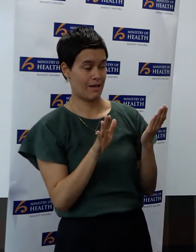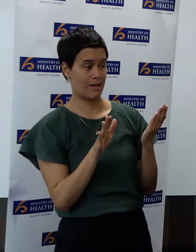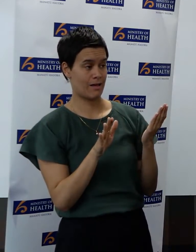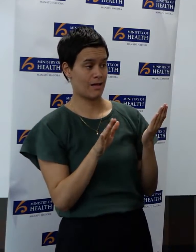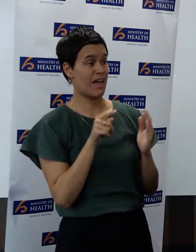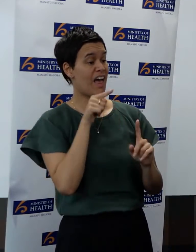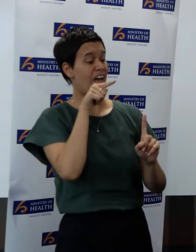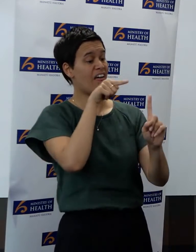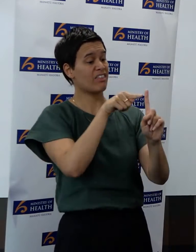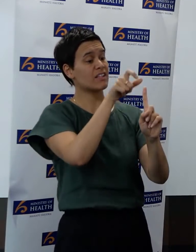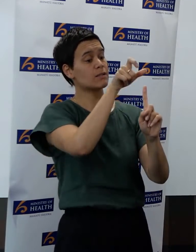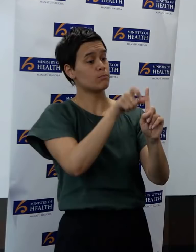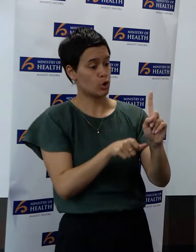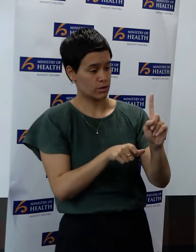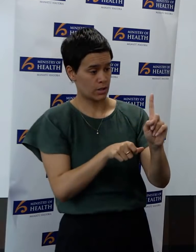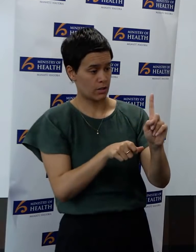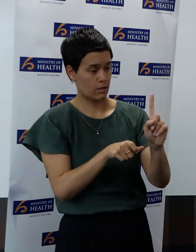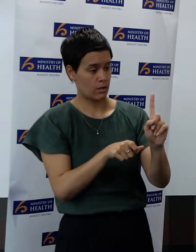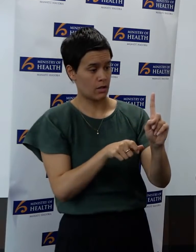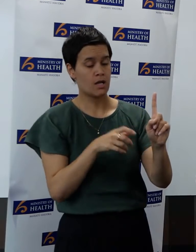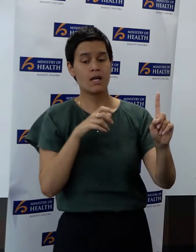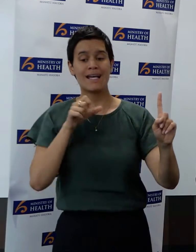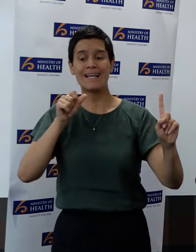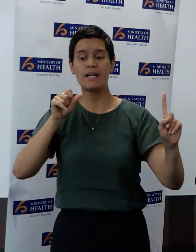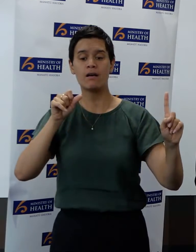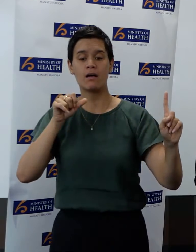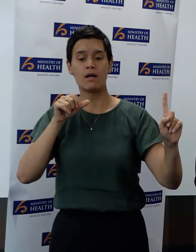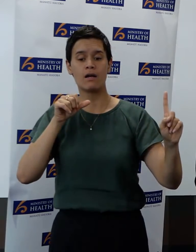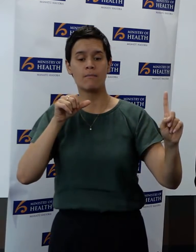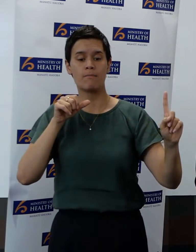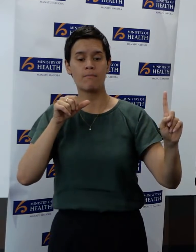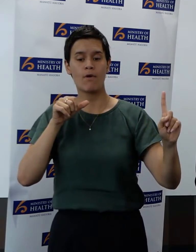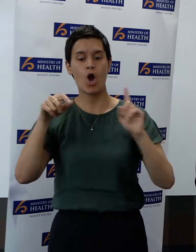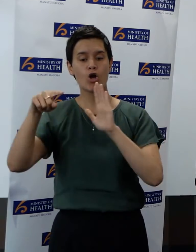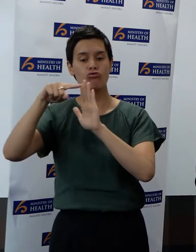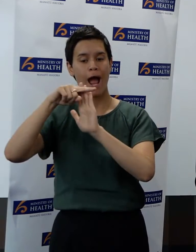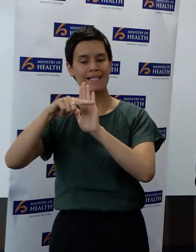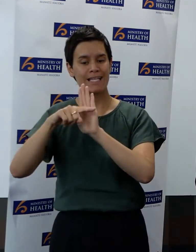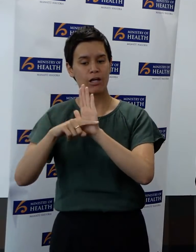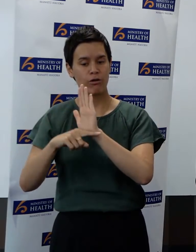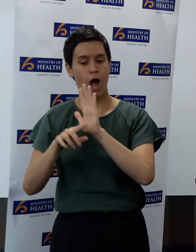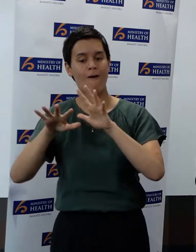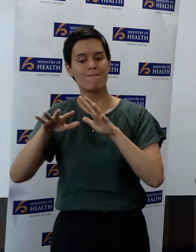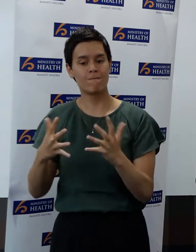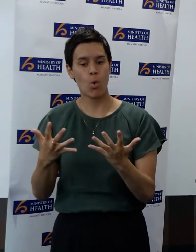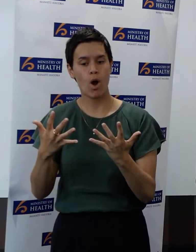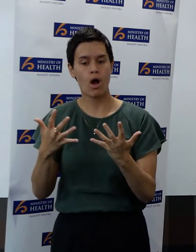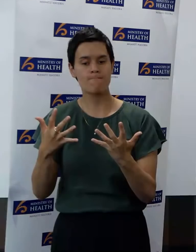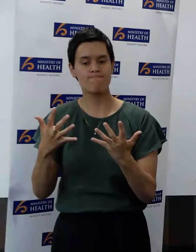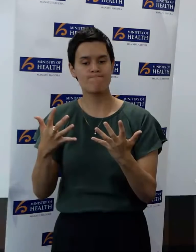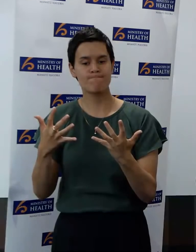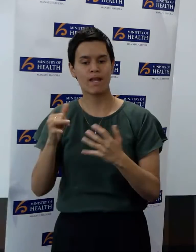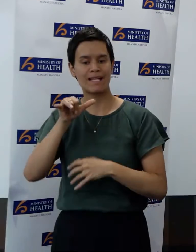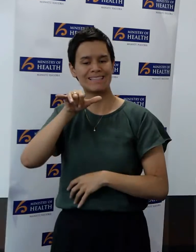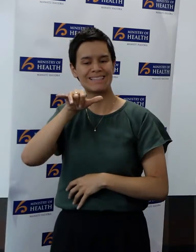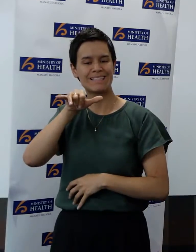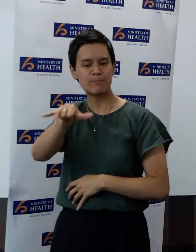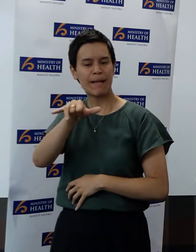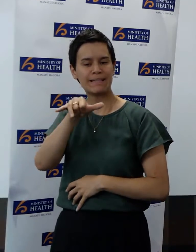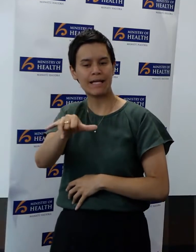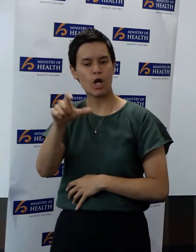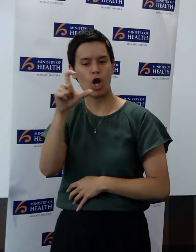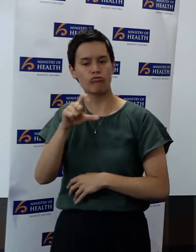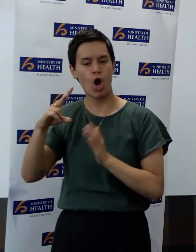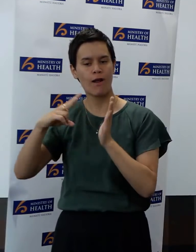the criteria for a suspected case? So yes, this person has met the criteria. We have a case definition, which is on